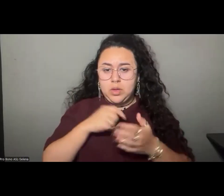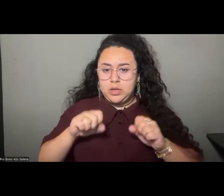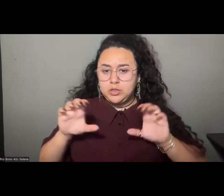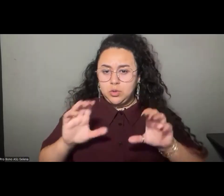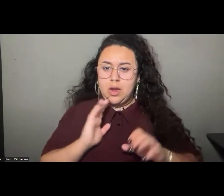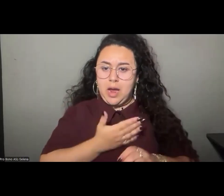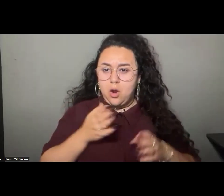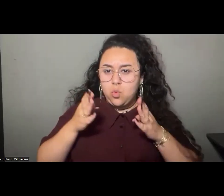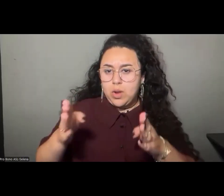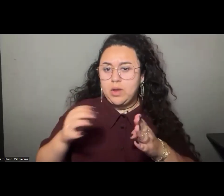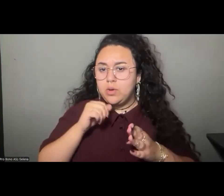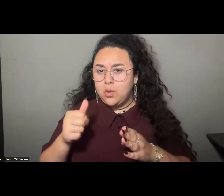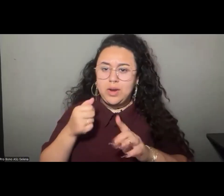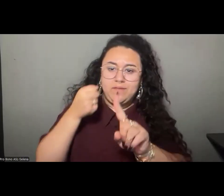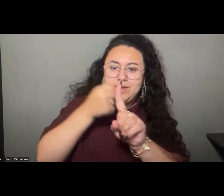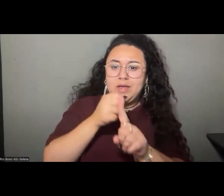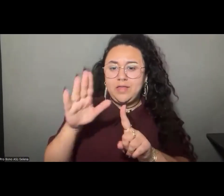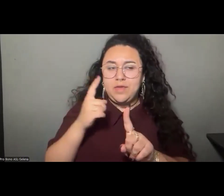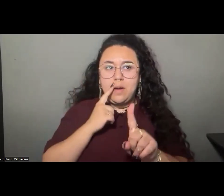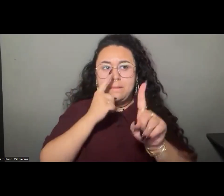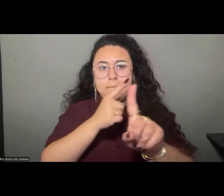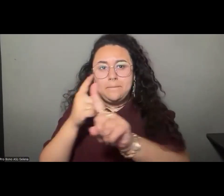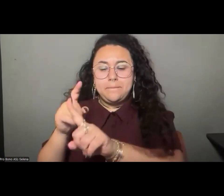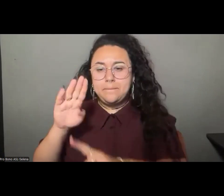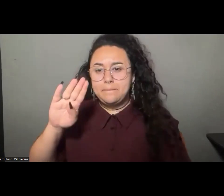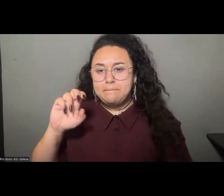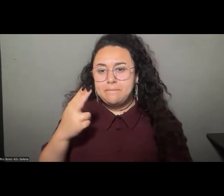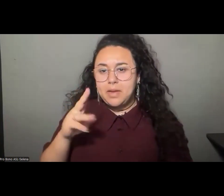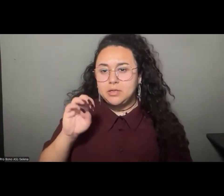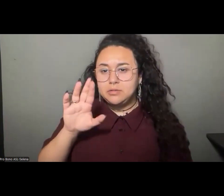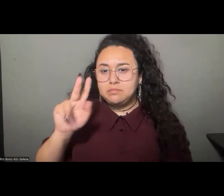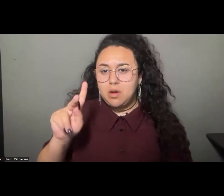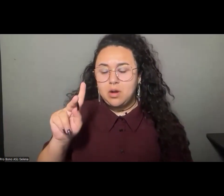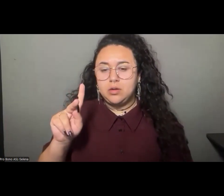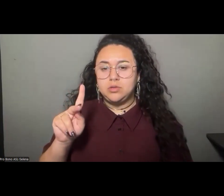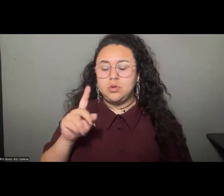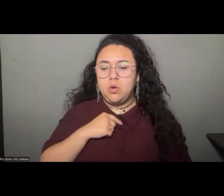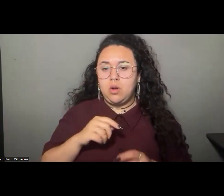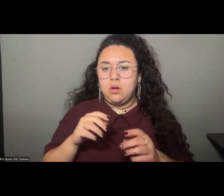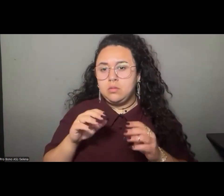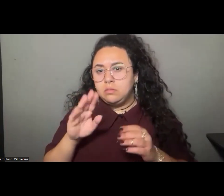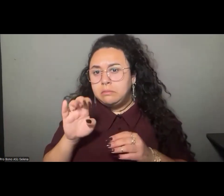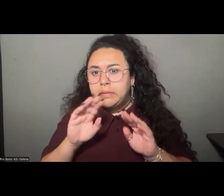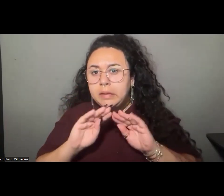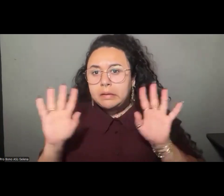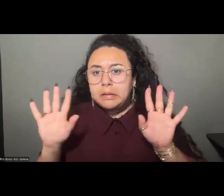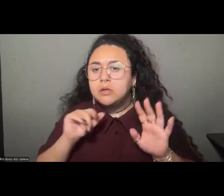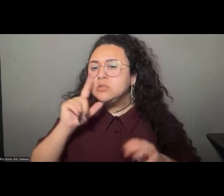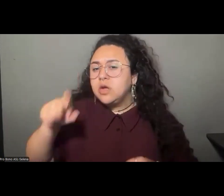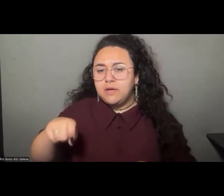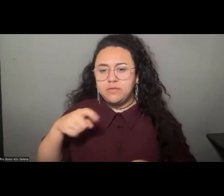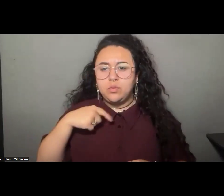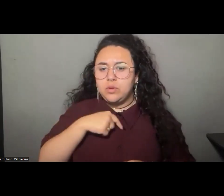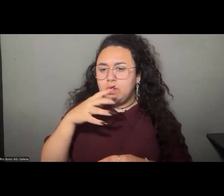legible. And we weren't in institutions except for, that kind, haha, by which I